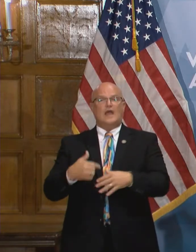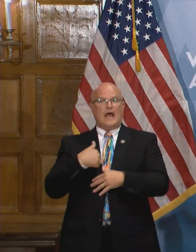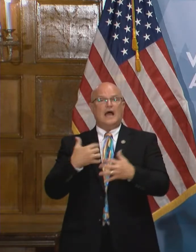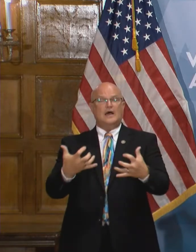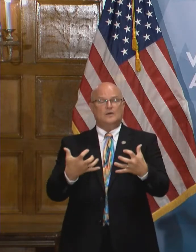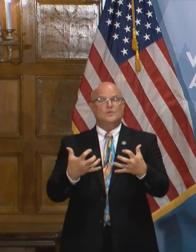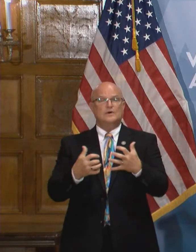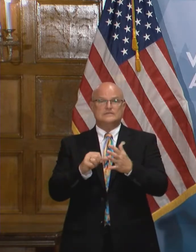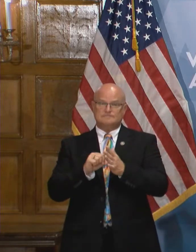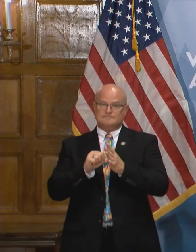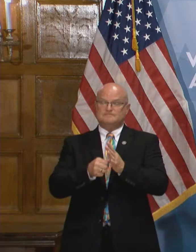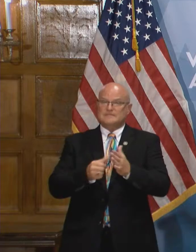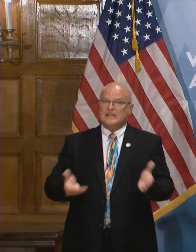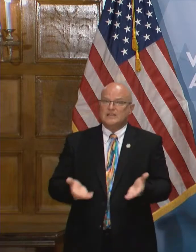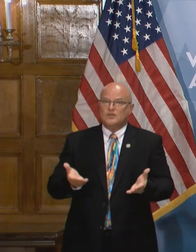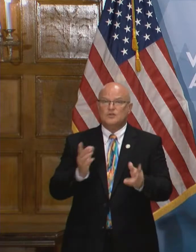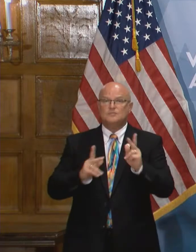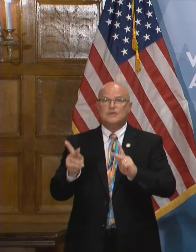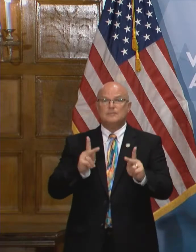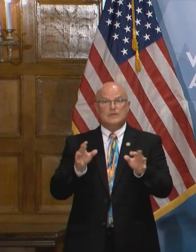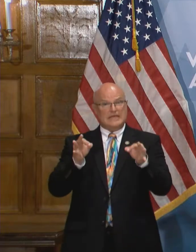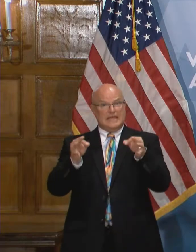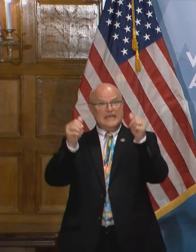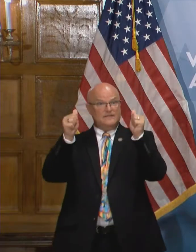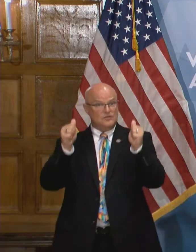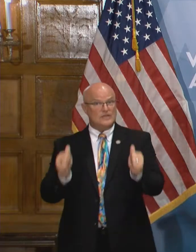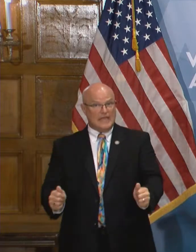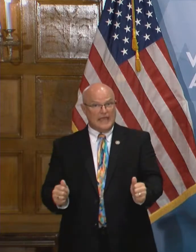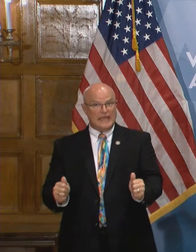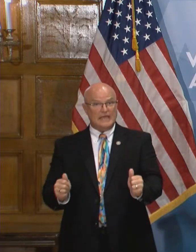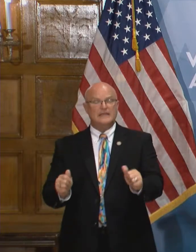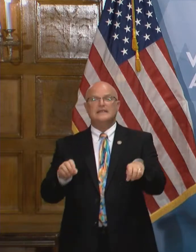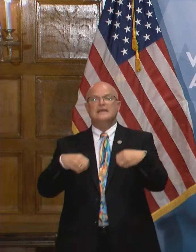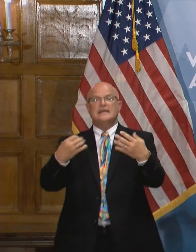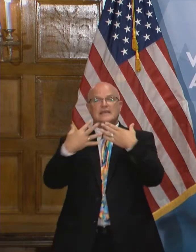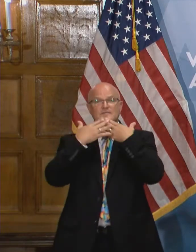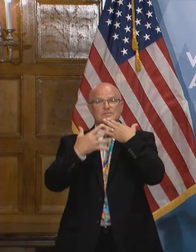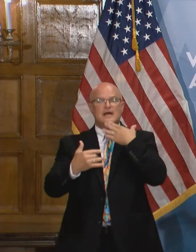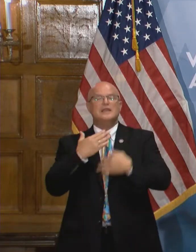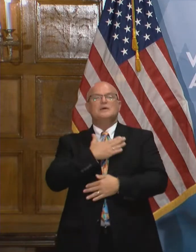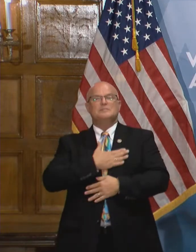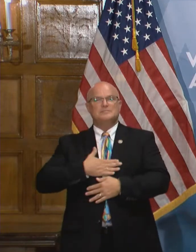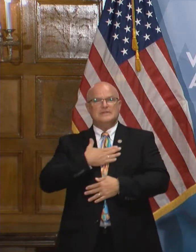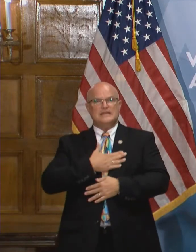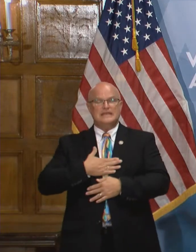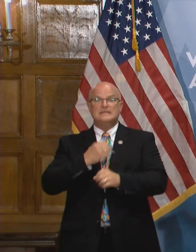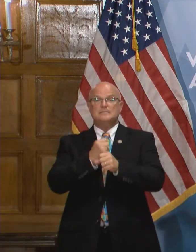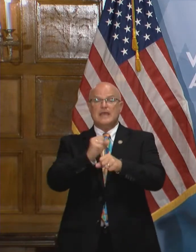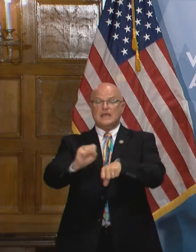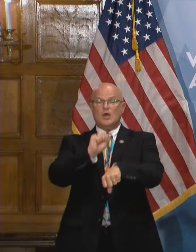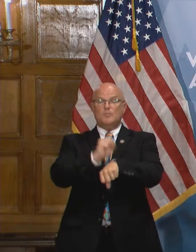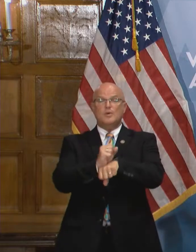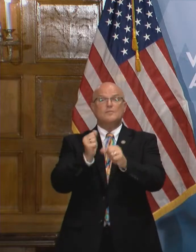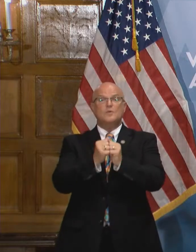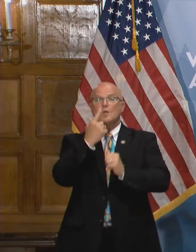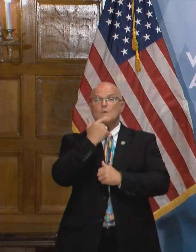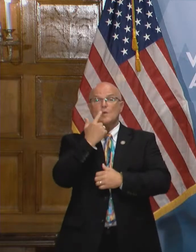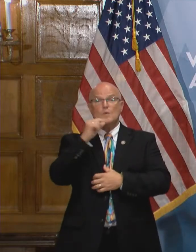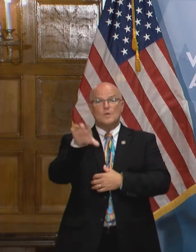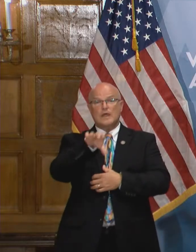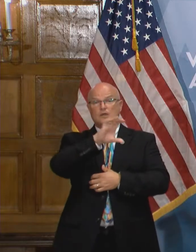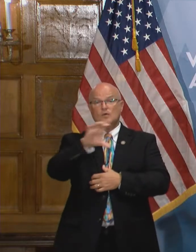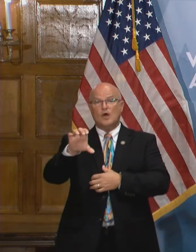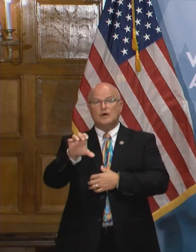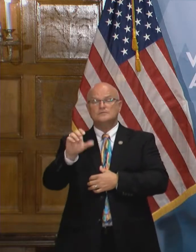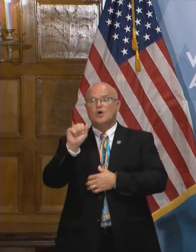just want to encourage everybody who is eligible and who is able to give blood to please not only make an appointment with Red Cross or Arkansas